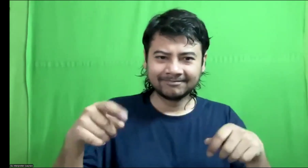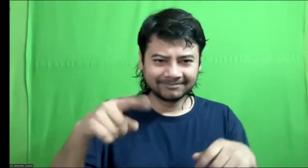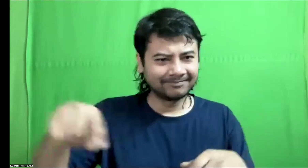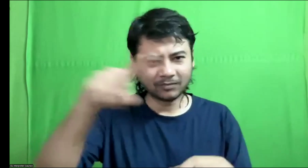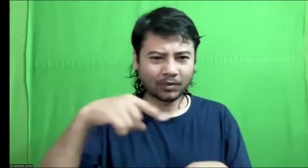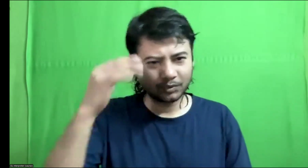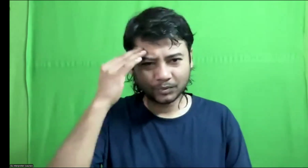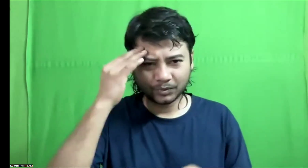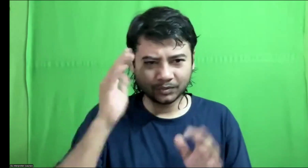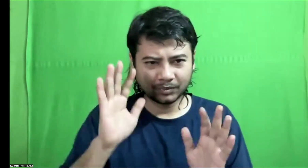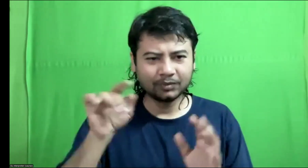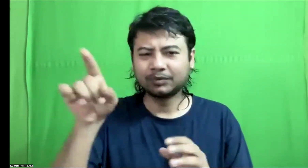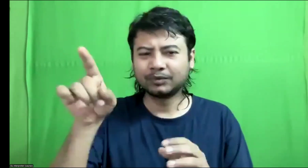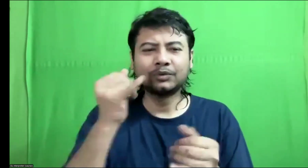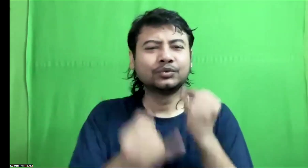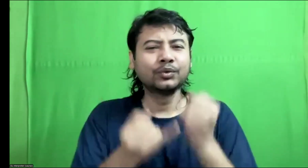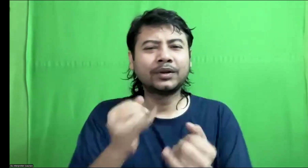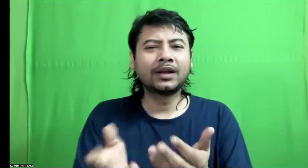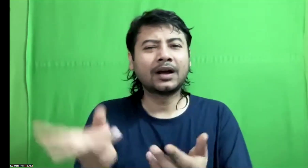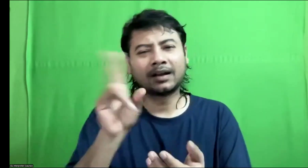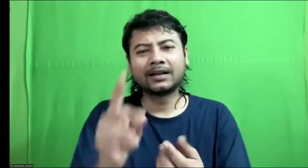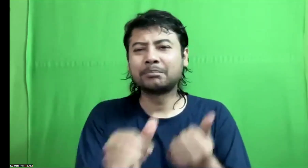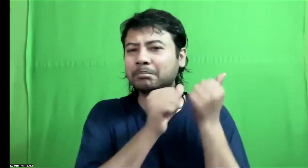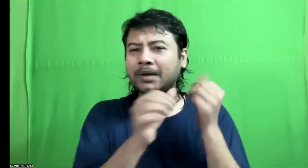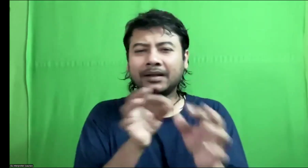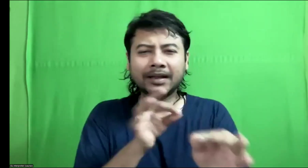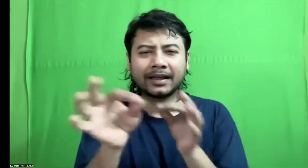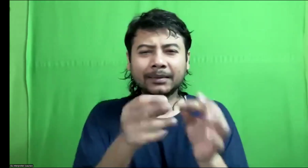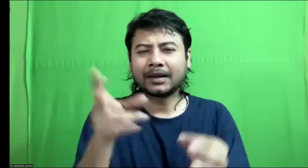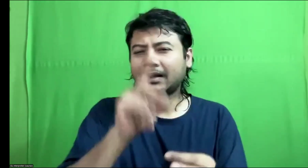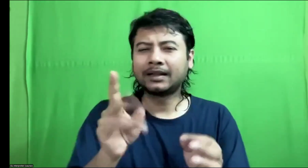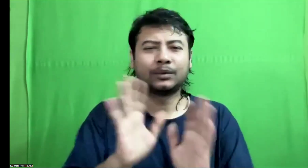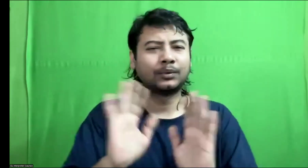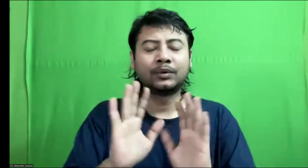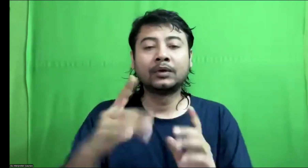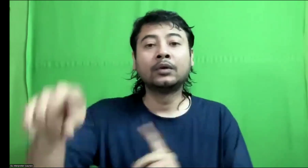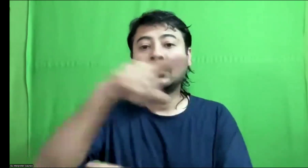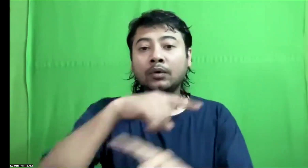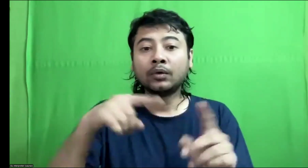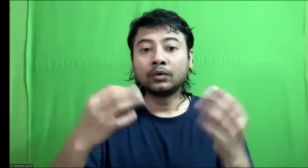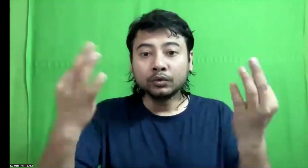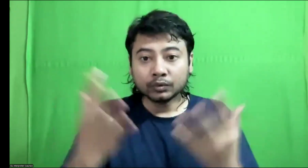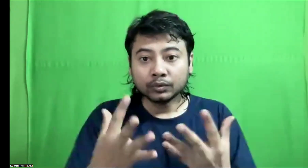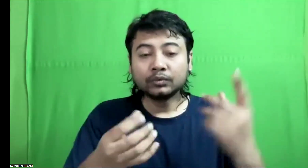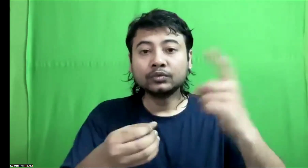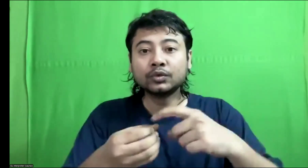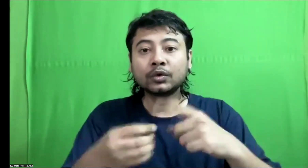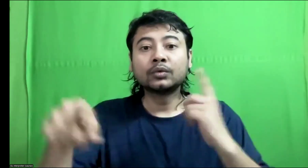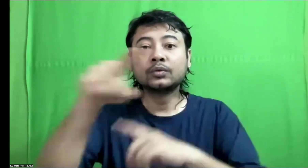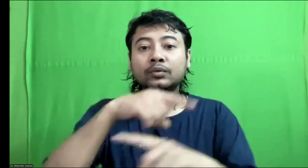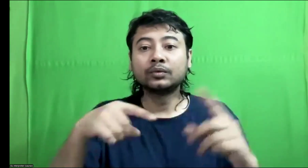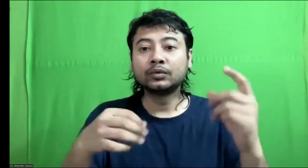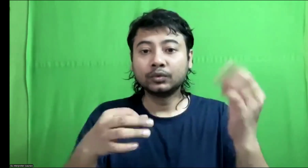are not doing the story. We are just repeating the glories, that why and what